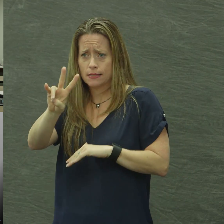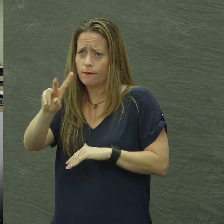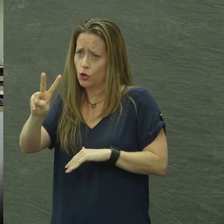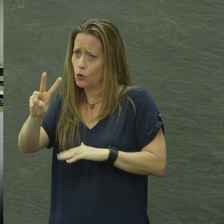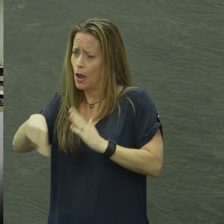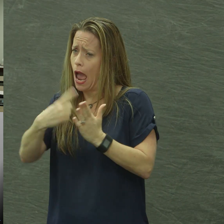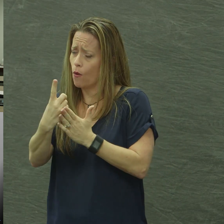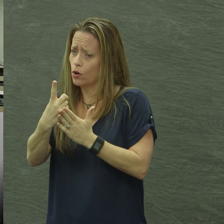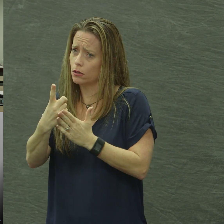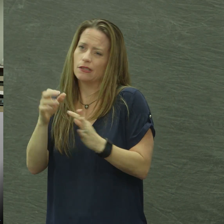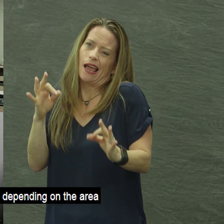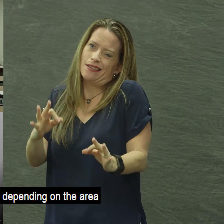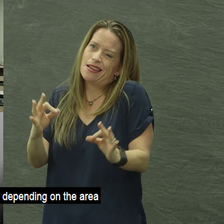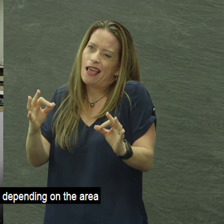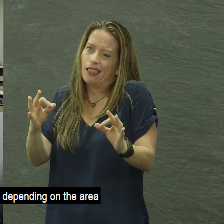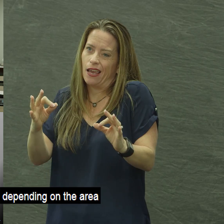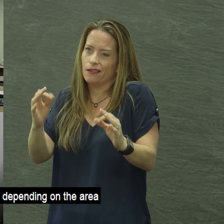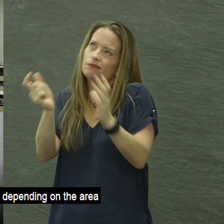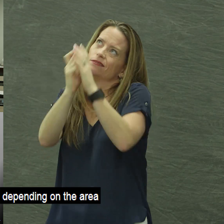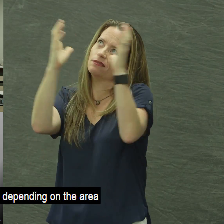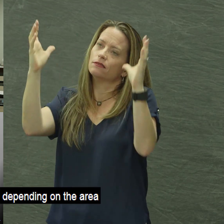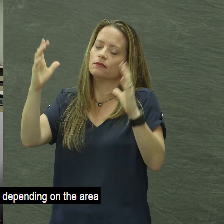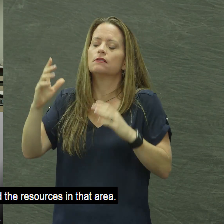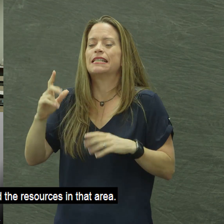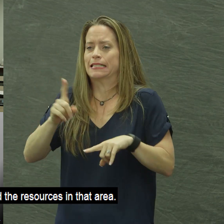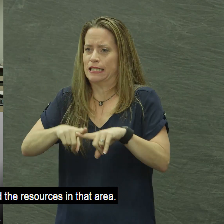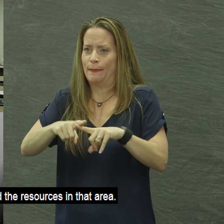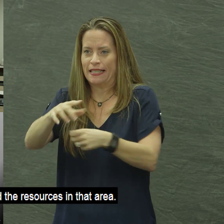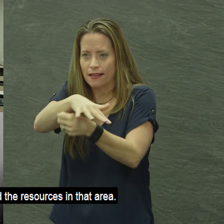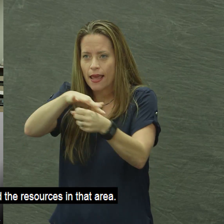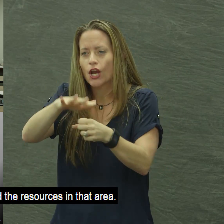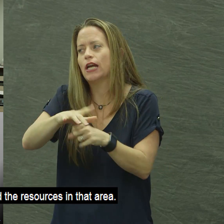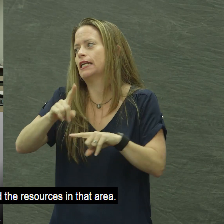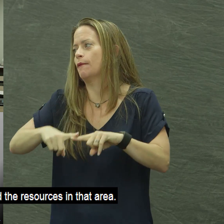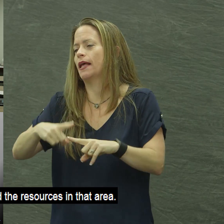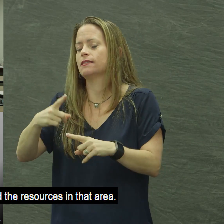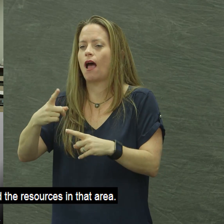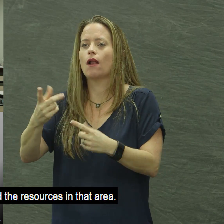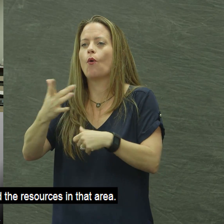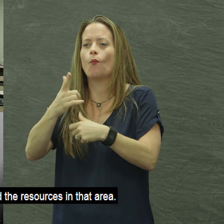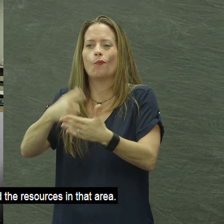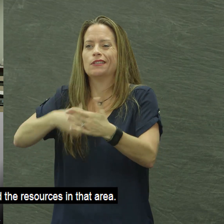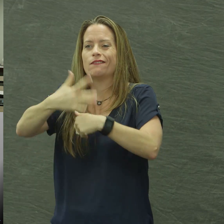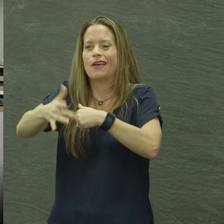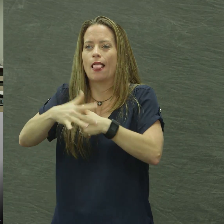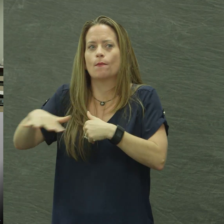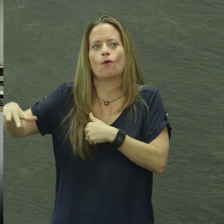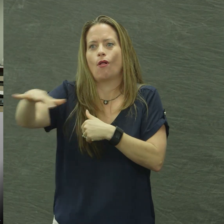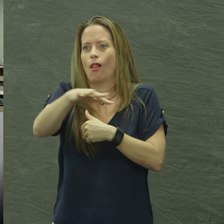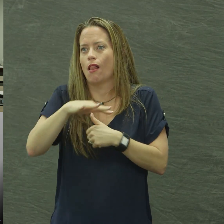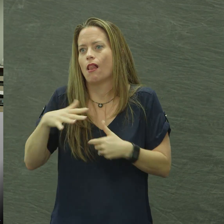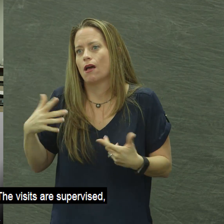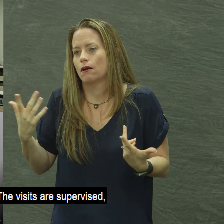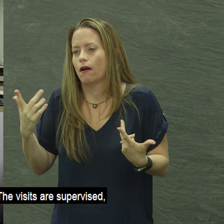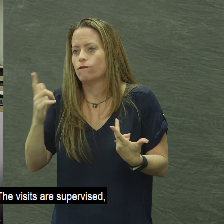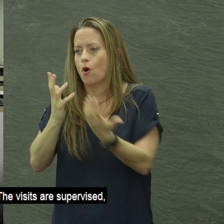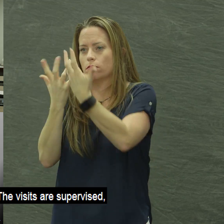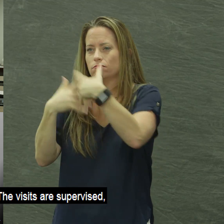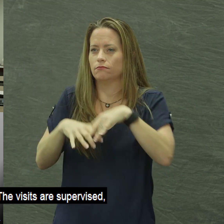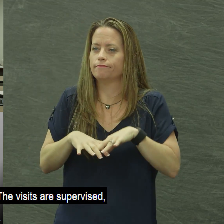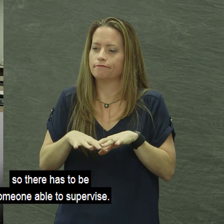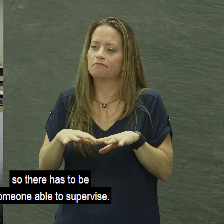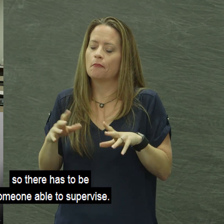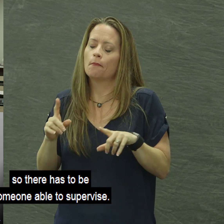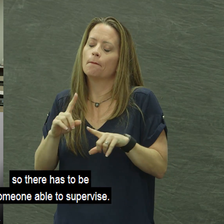Ideally, depending on the area and the resources in that area, the